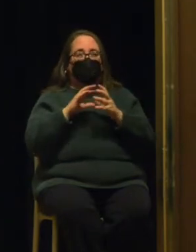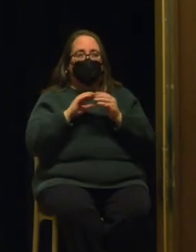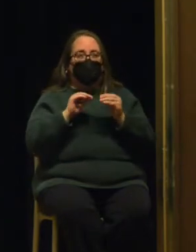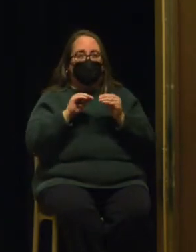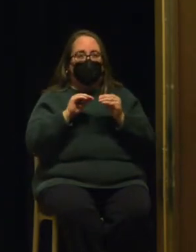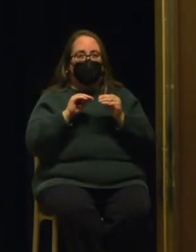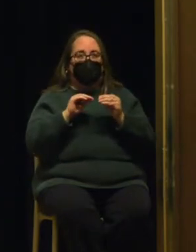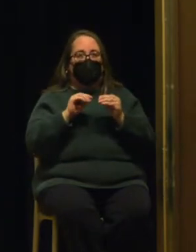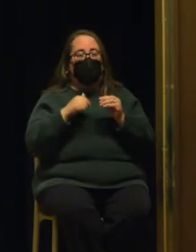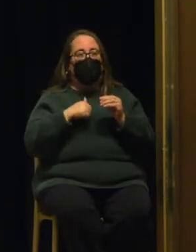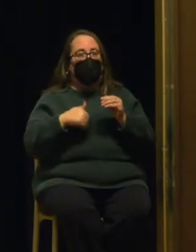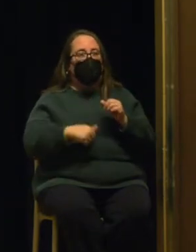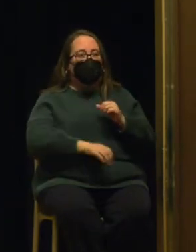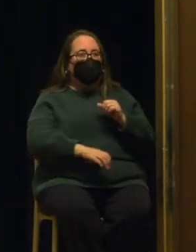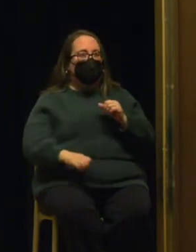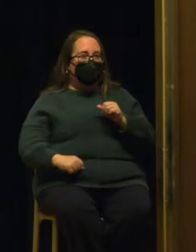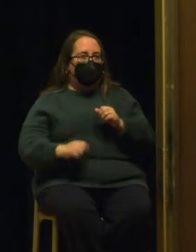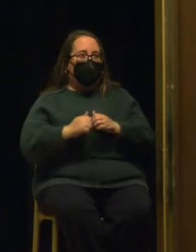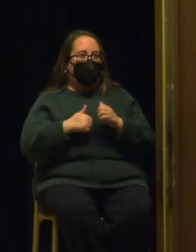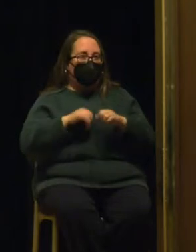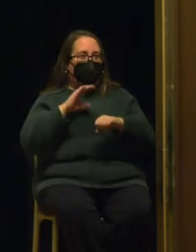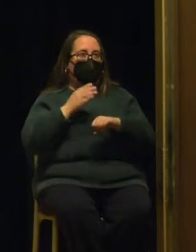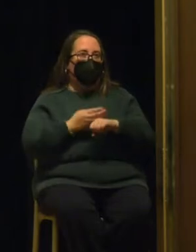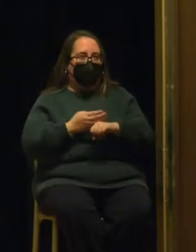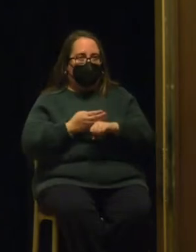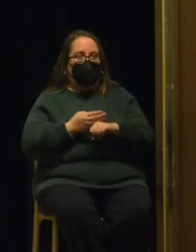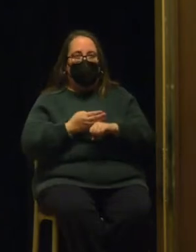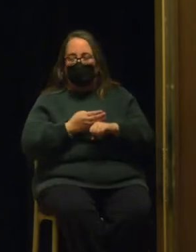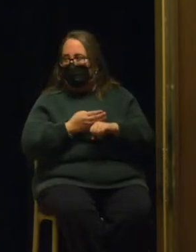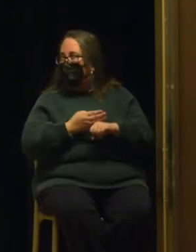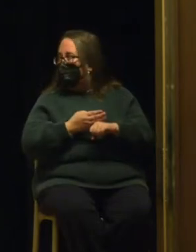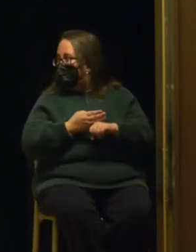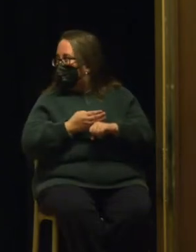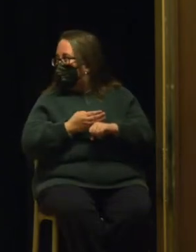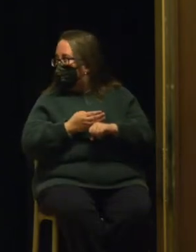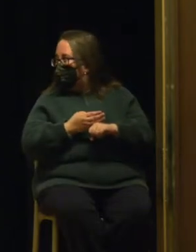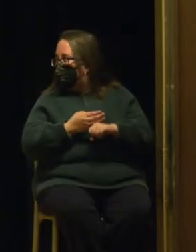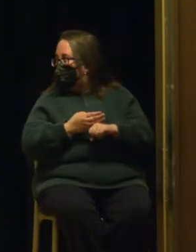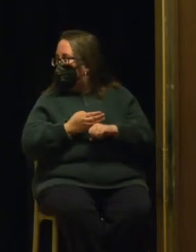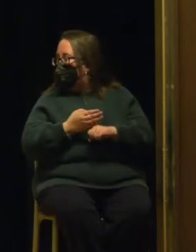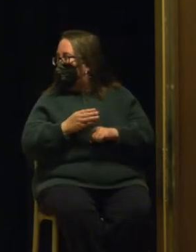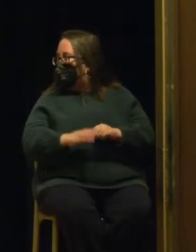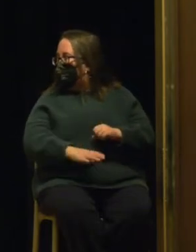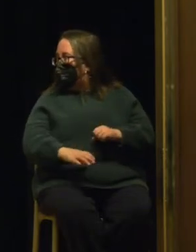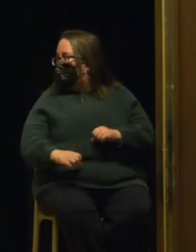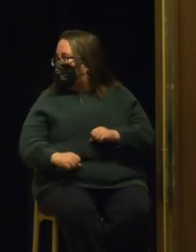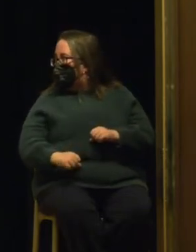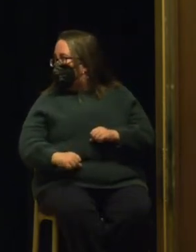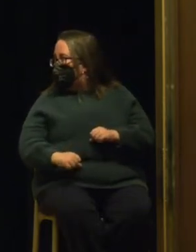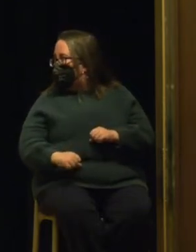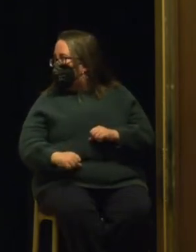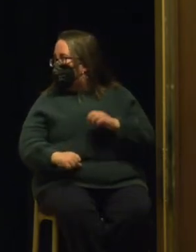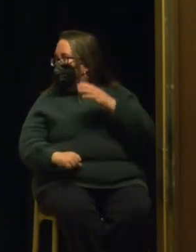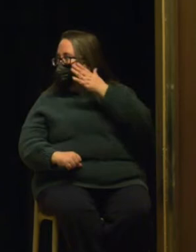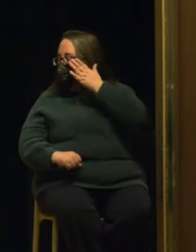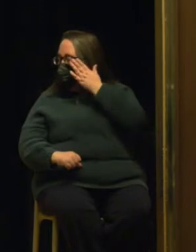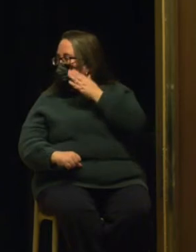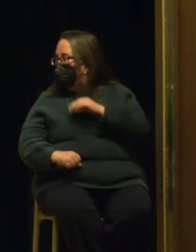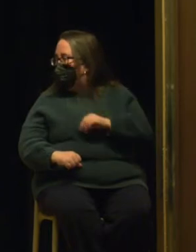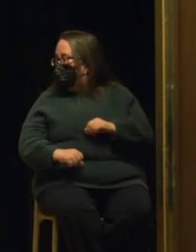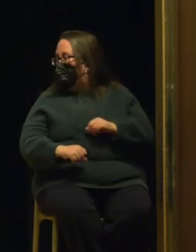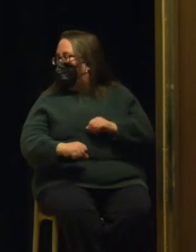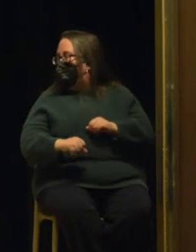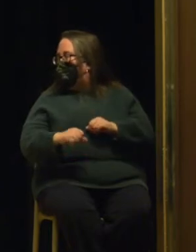I had a cesarean with my son, and I know that's gonna make some of the men squirm, and maybe some of the women squirm too. But I had